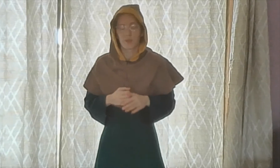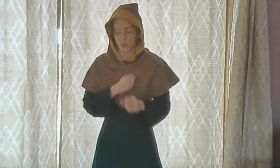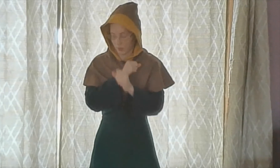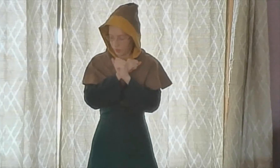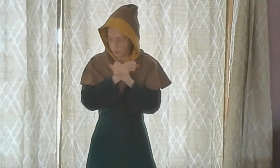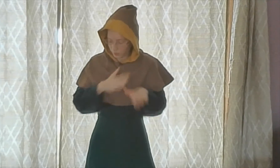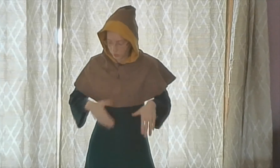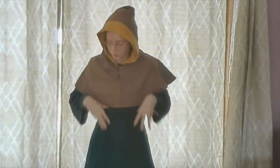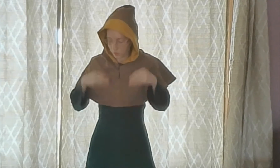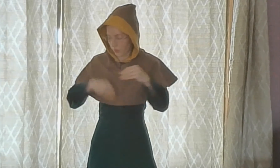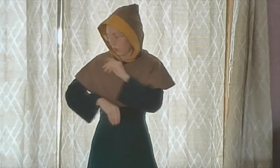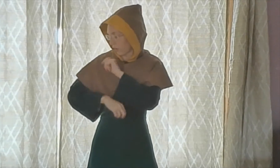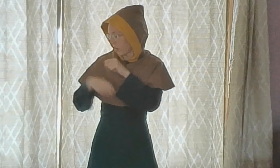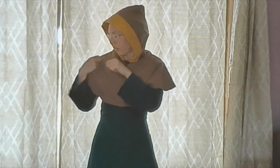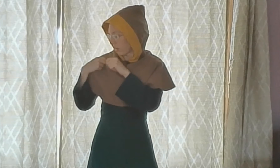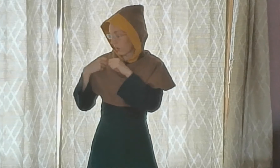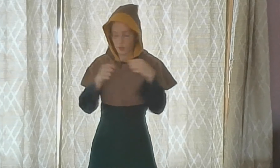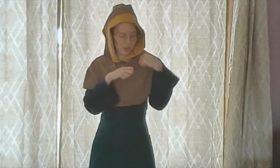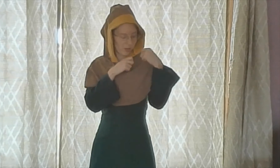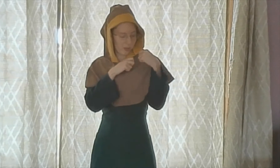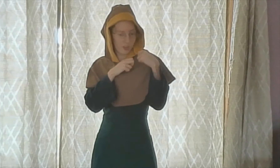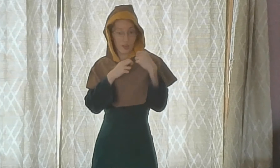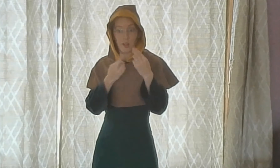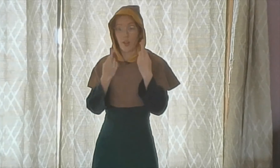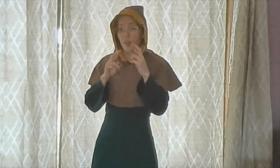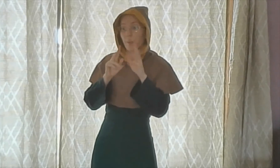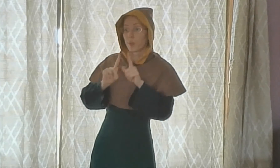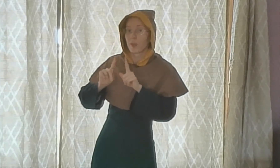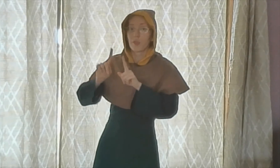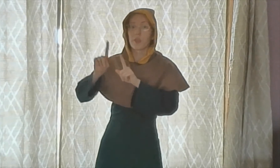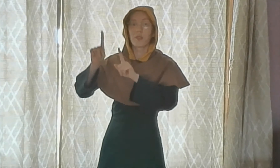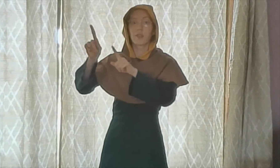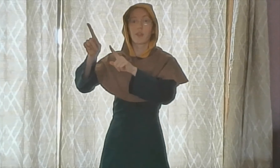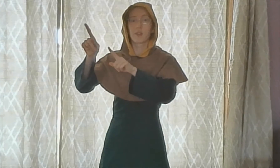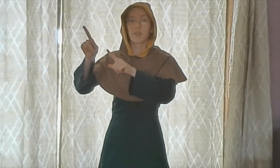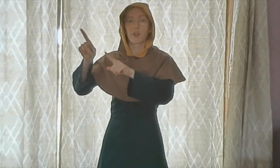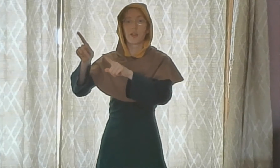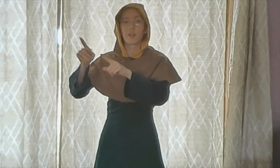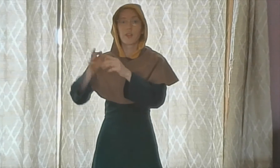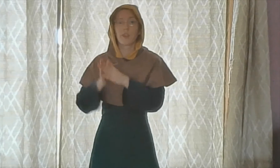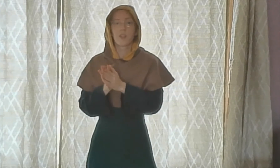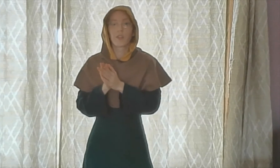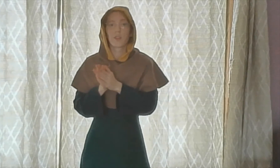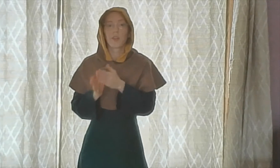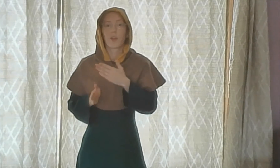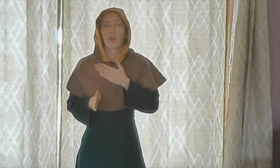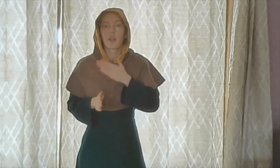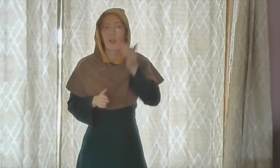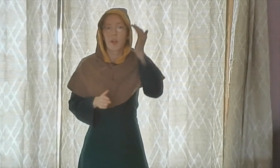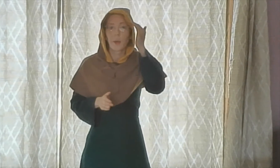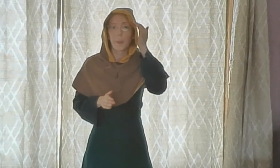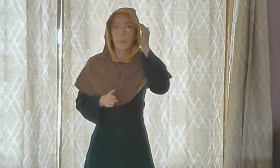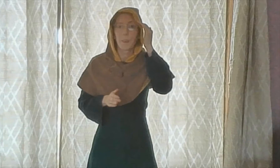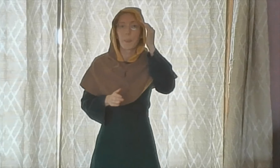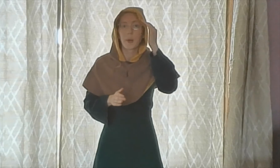With each buckle and each lacing, I mark the rituals of war,